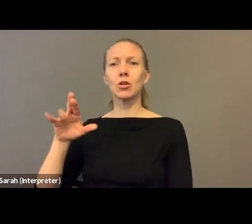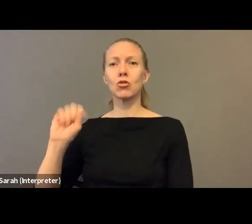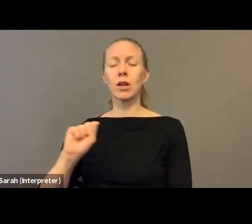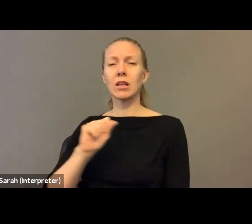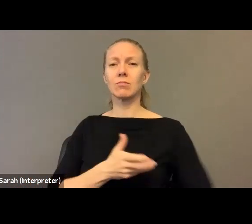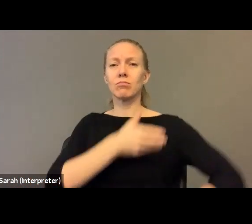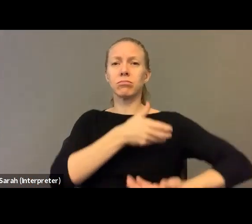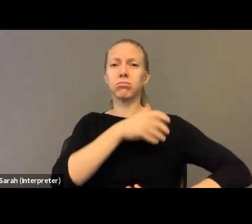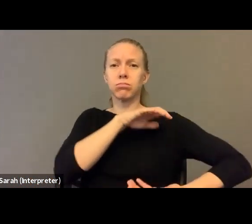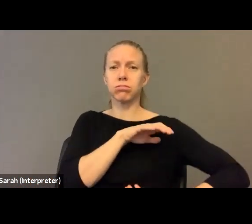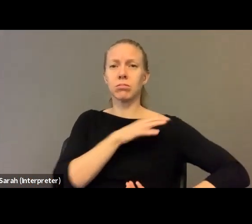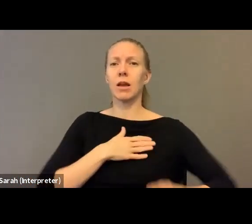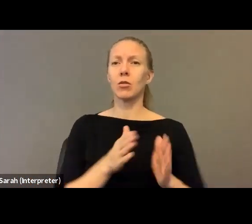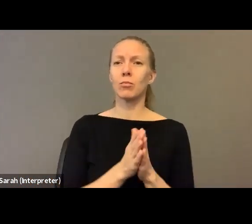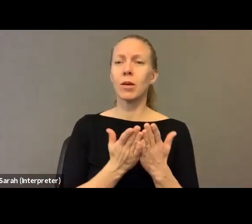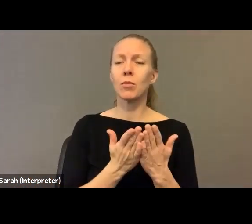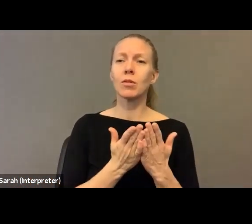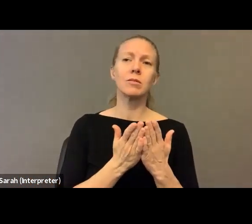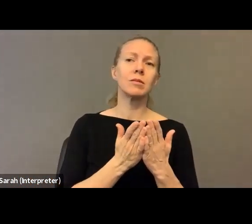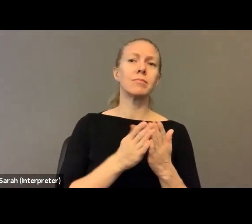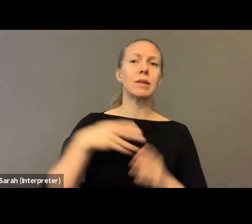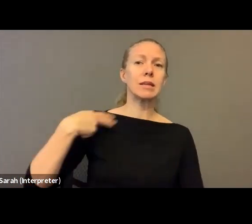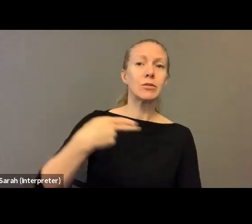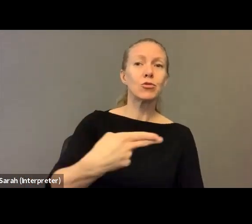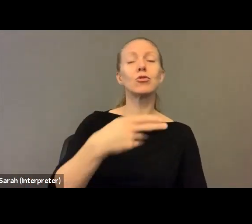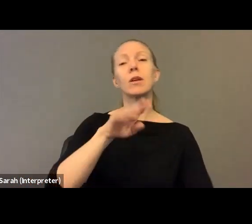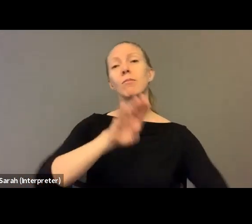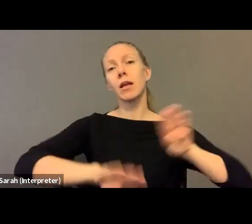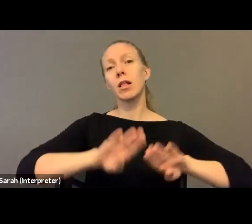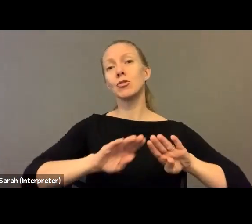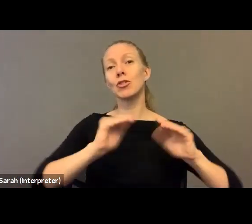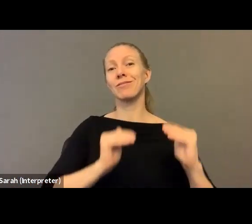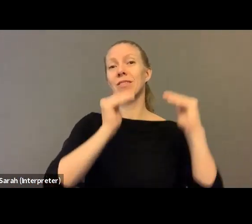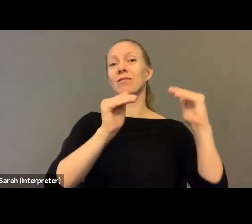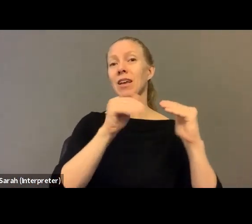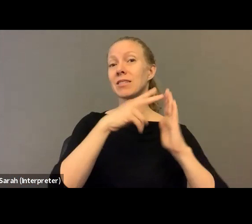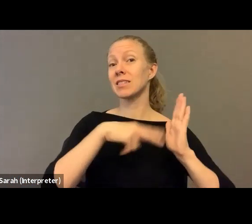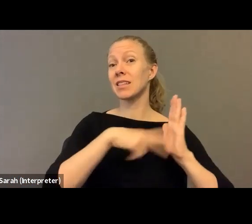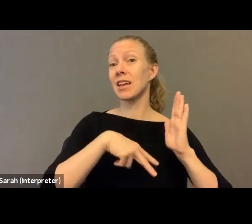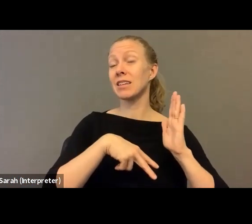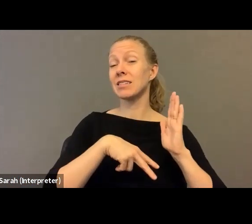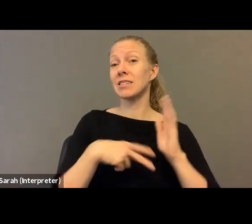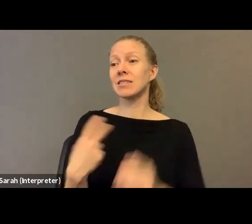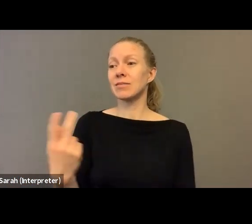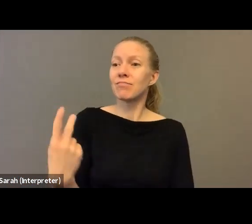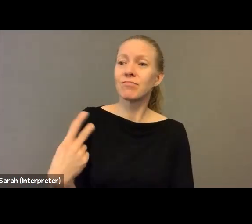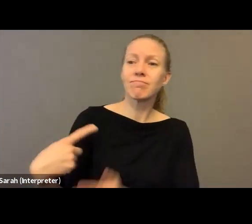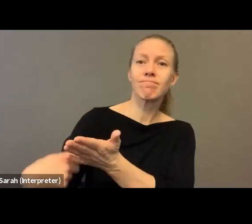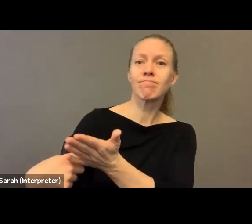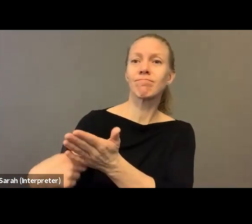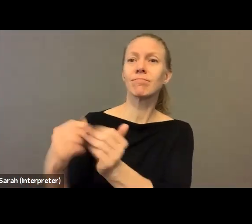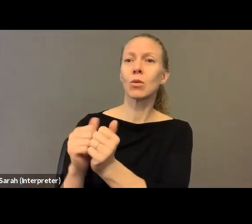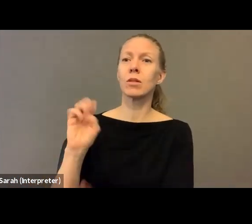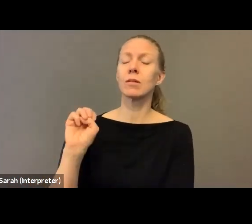biology, advanced lit, plotted with Mr. F to find me among Mrs. F's old